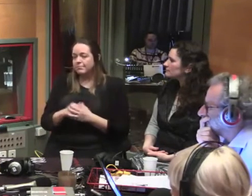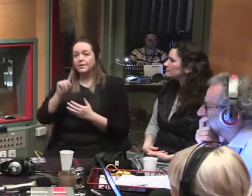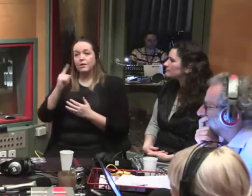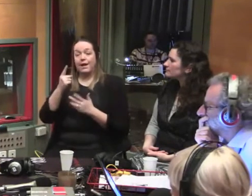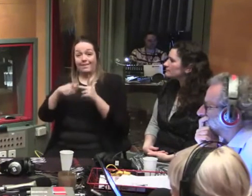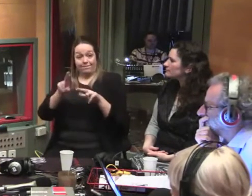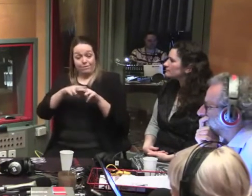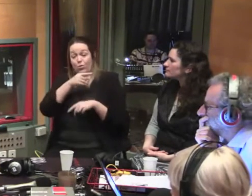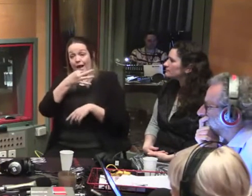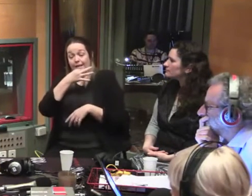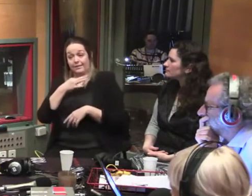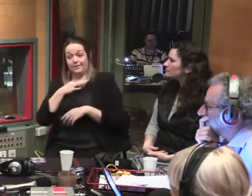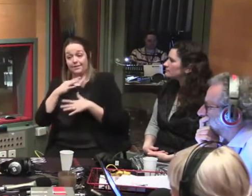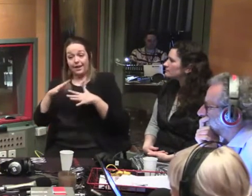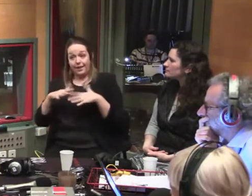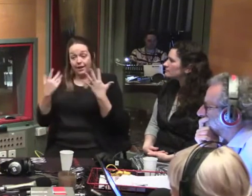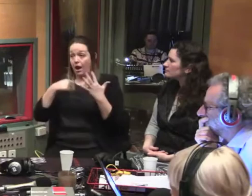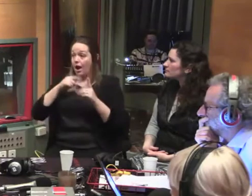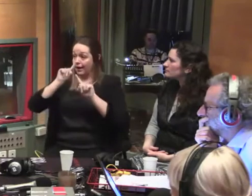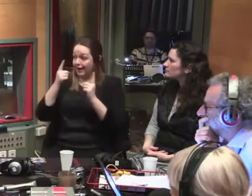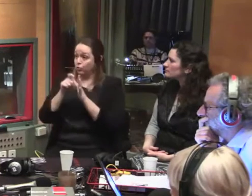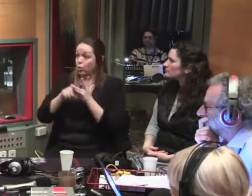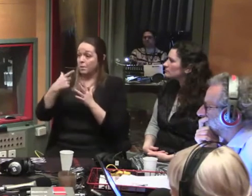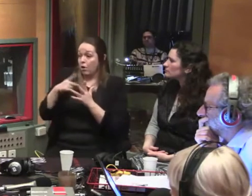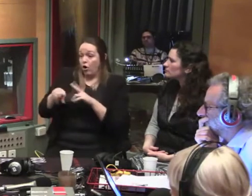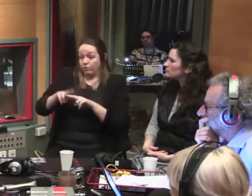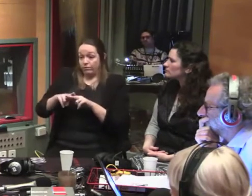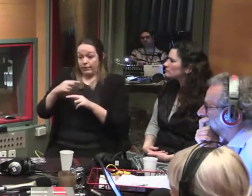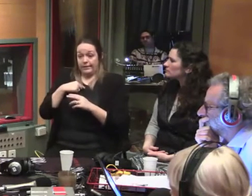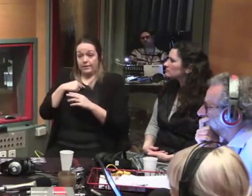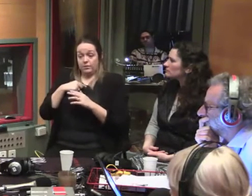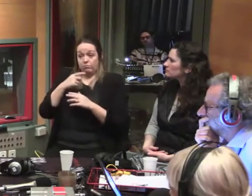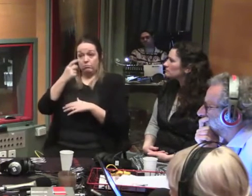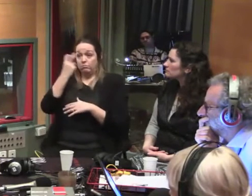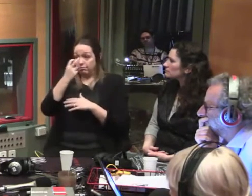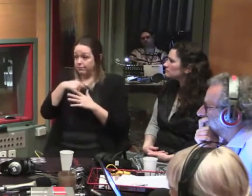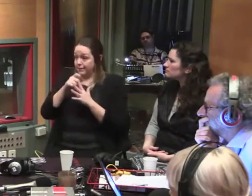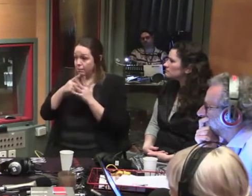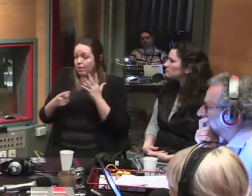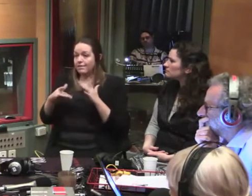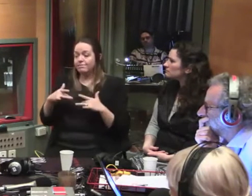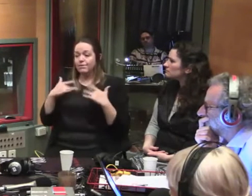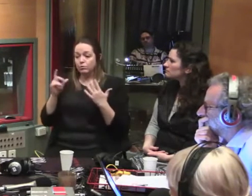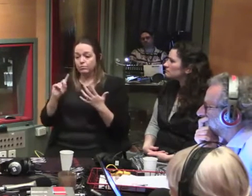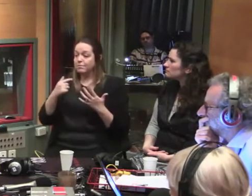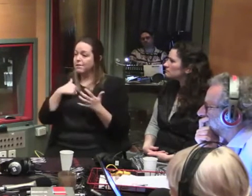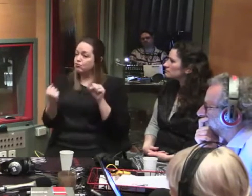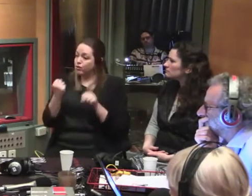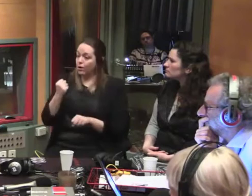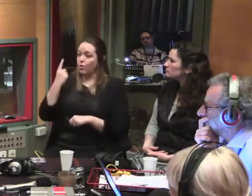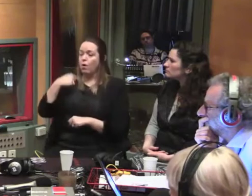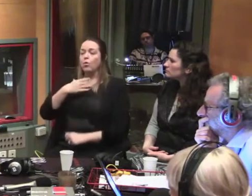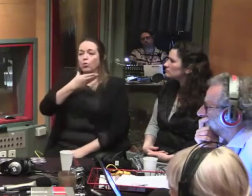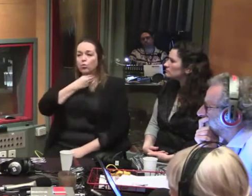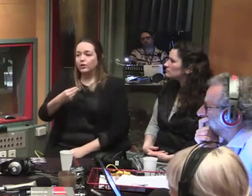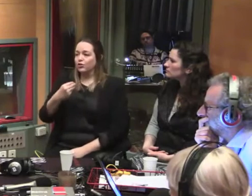If you're asking me, is there anything that I haven't been able to do because of my disability, I suppose the regret that I would have is that I'd love to have been able